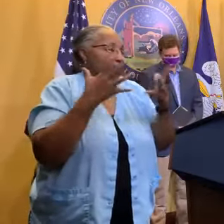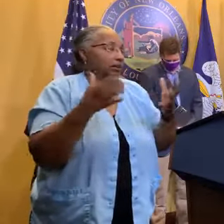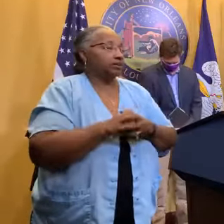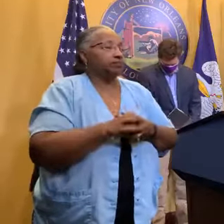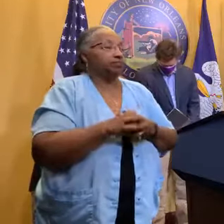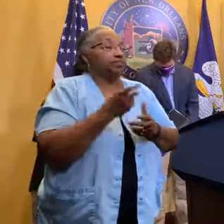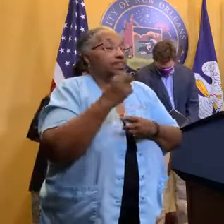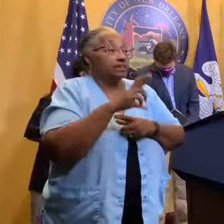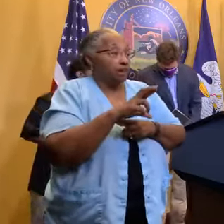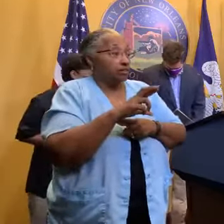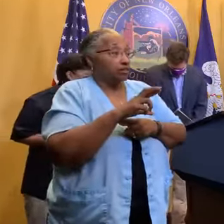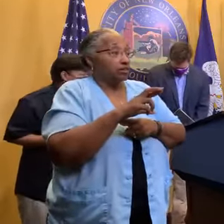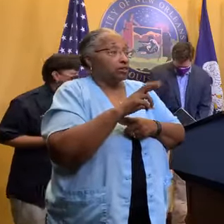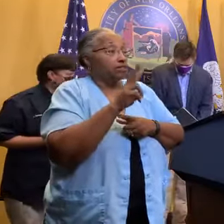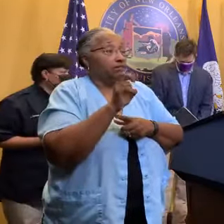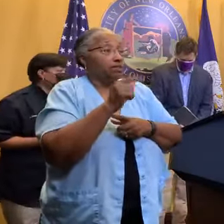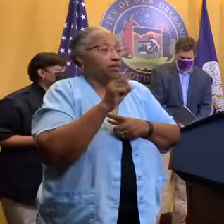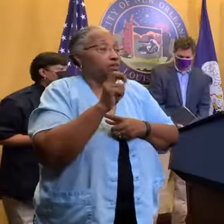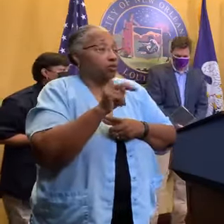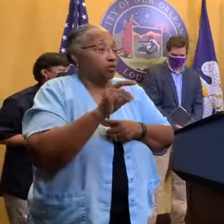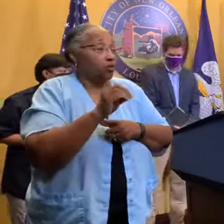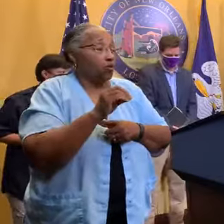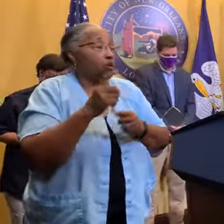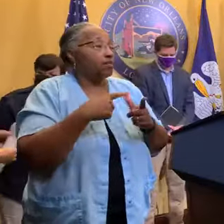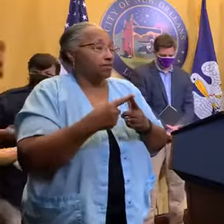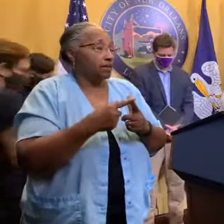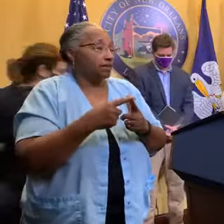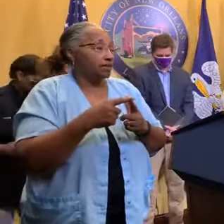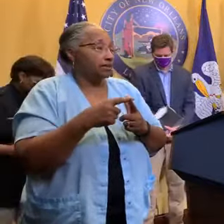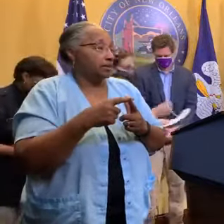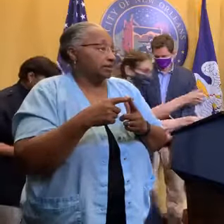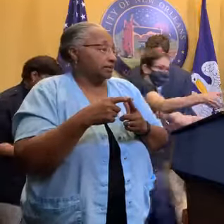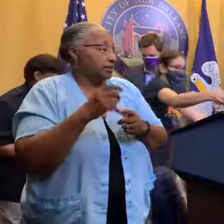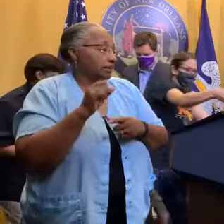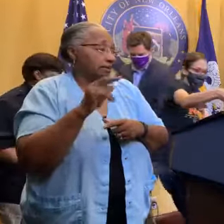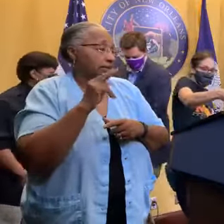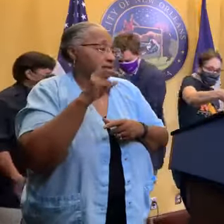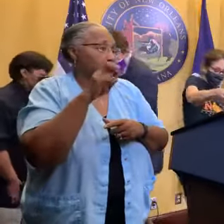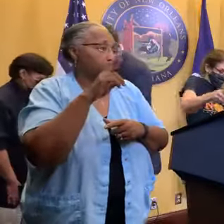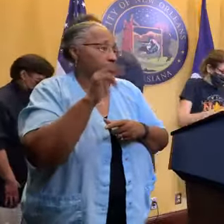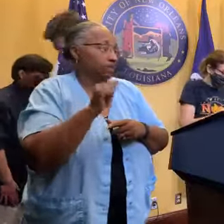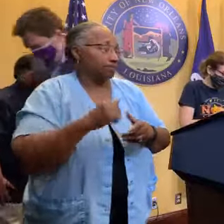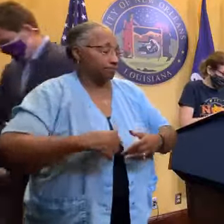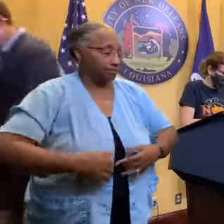Begno, and we'll be followed by Hassan and Sandra.